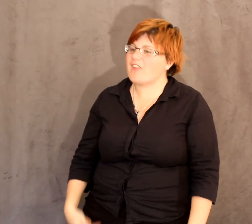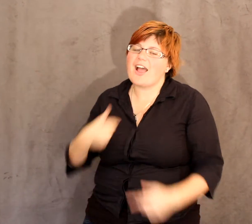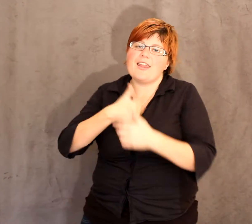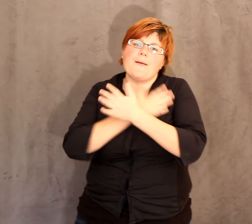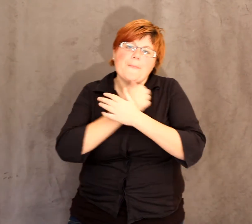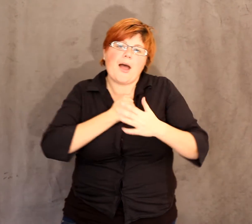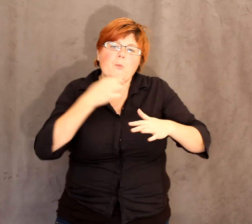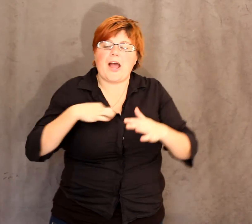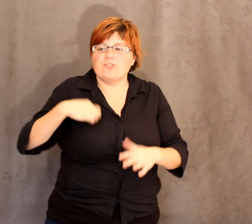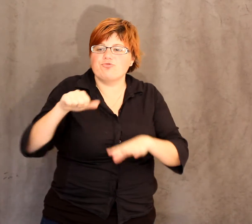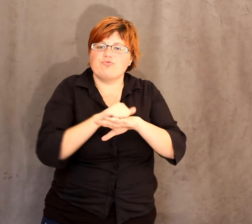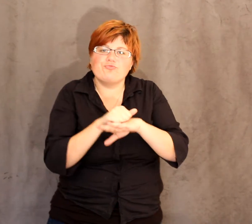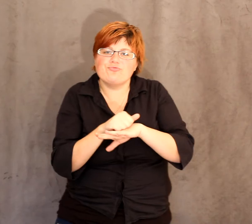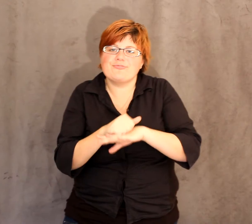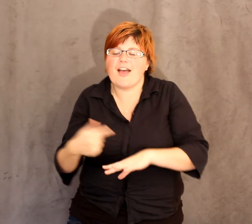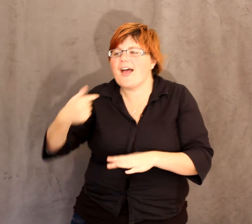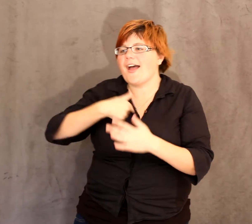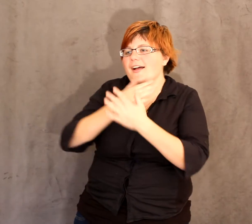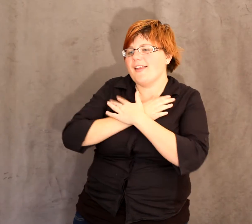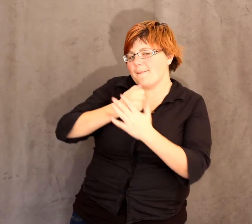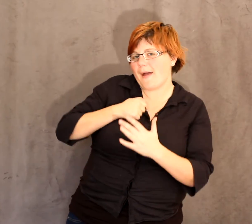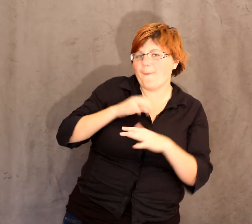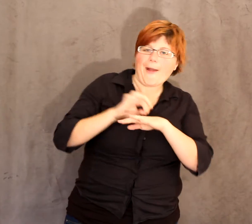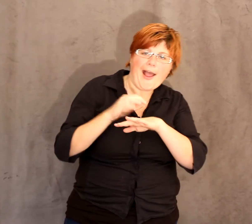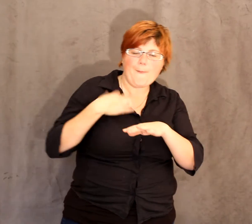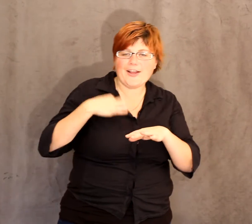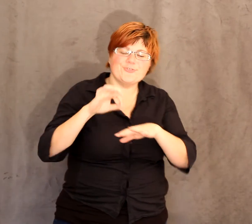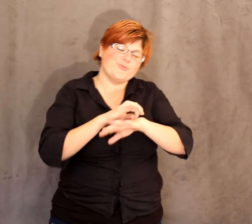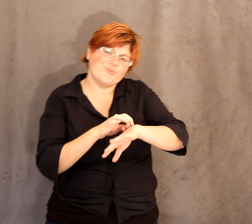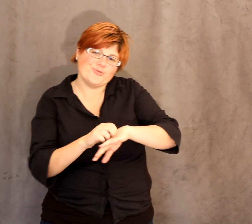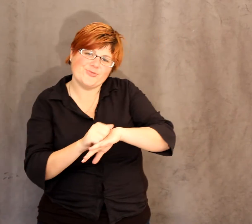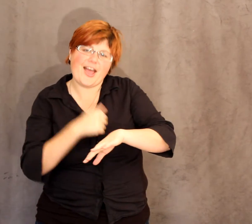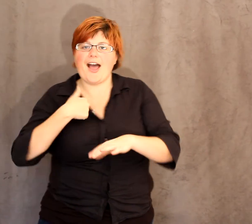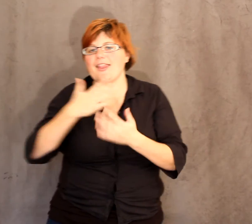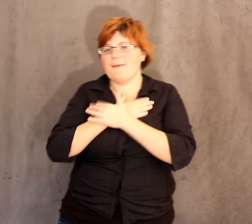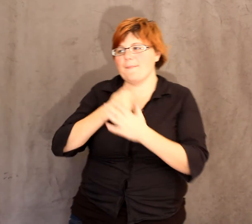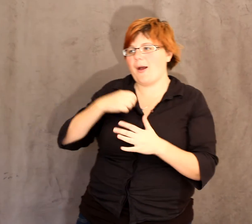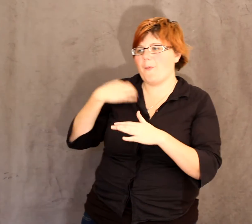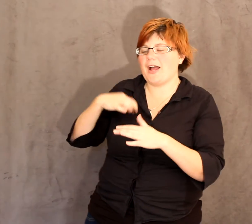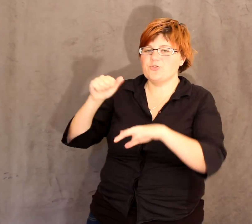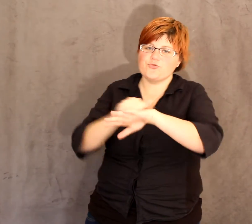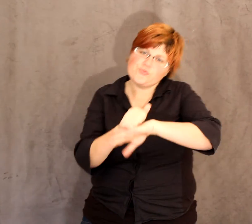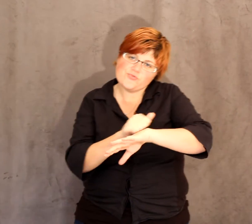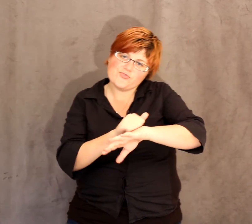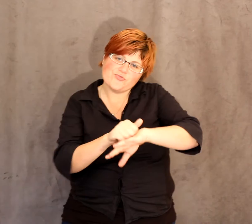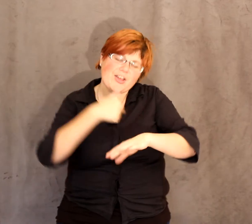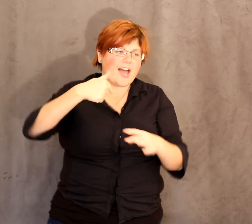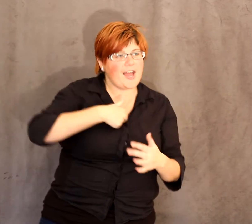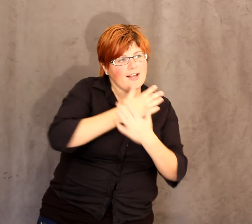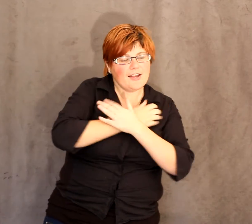I love my white shoes. I love my white shoes. I love my white shoes. I love